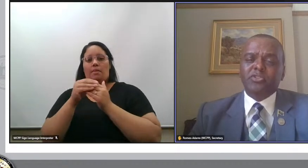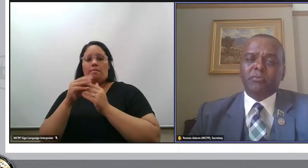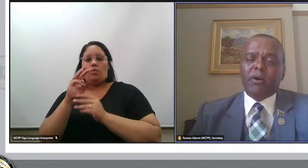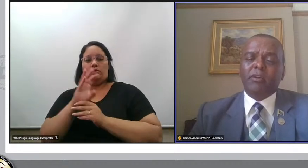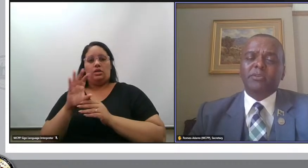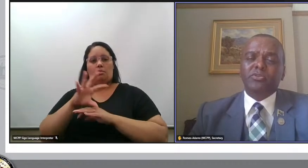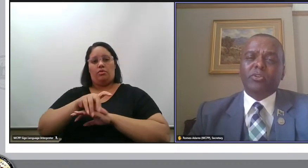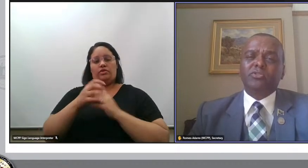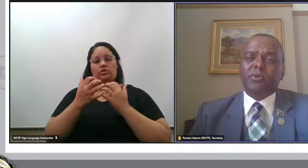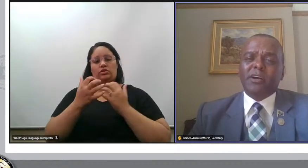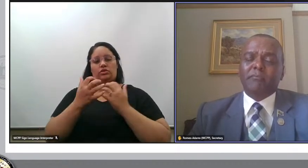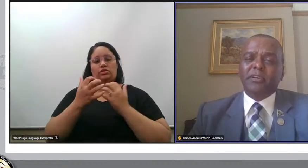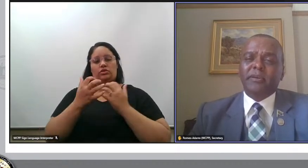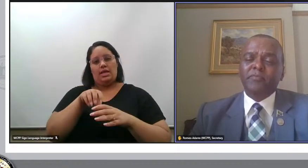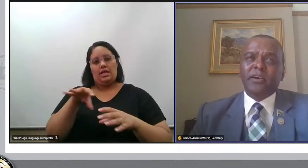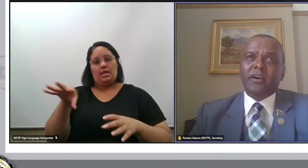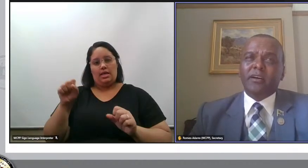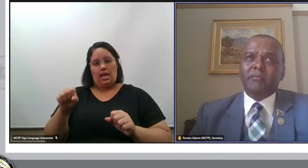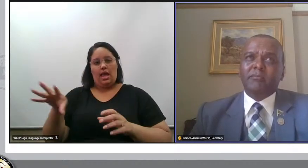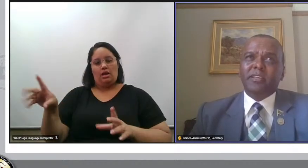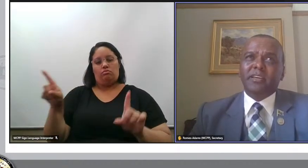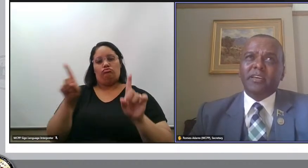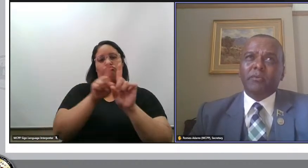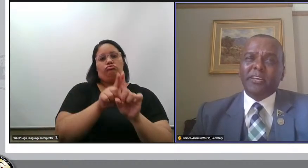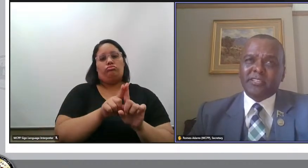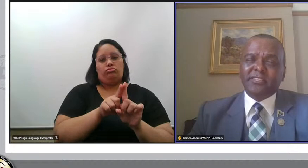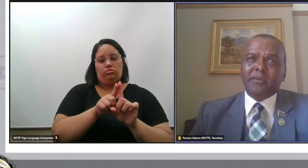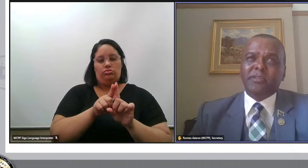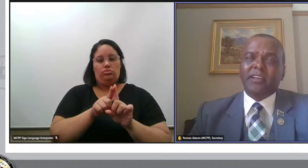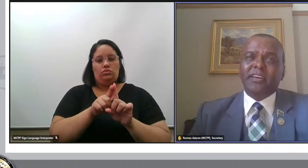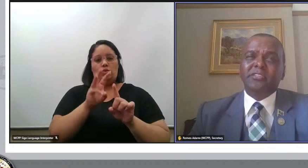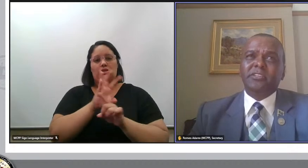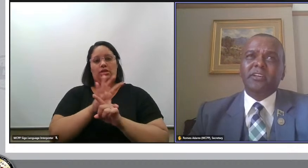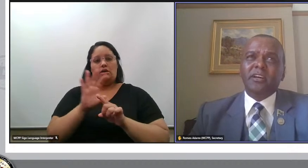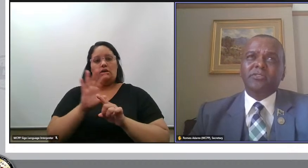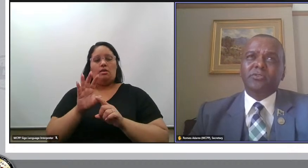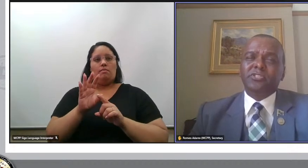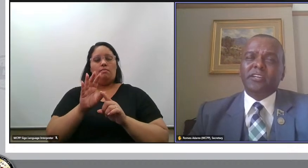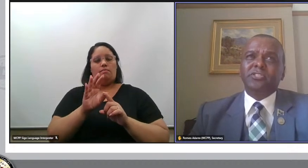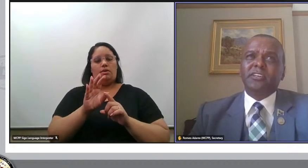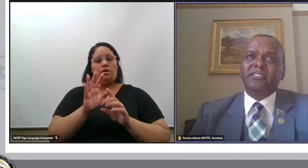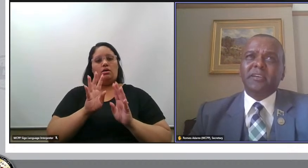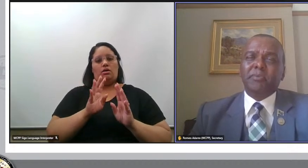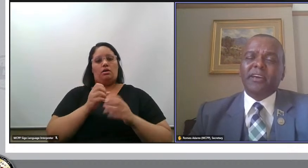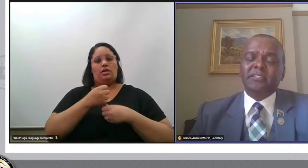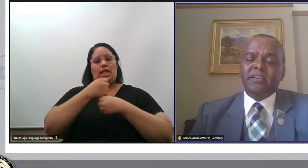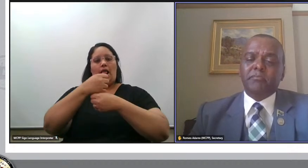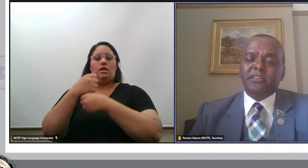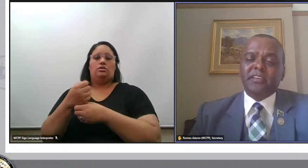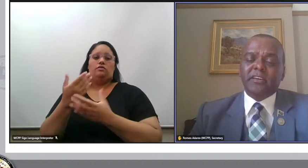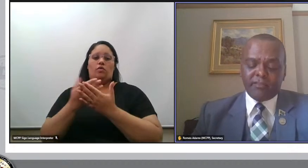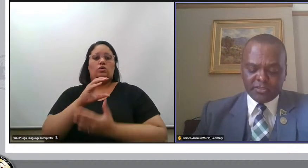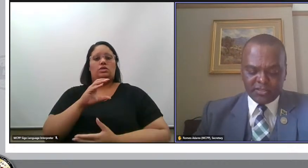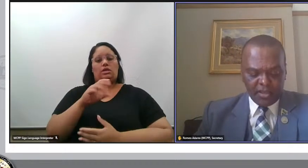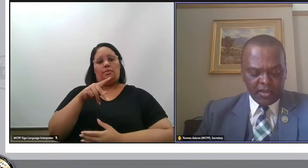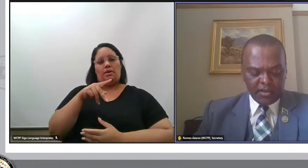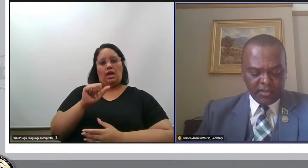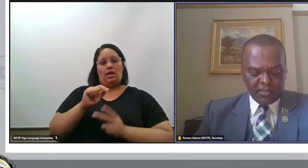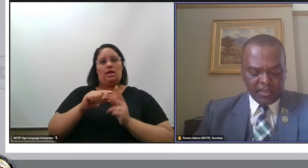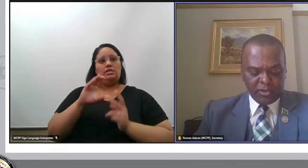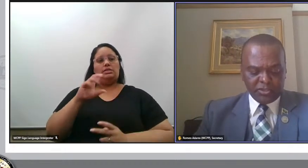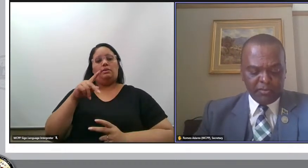Cape Provincial Parliament, to also accompany the Western Cape delegation to such CPA, CPC